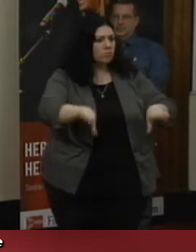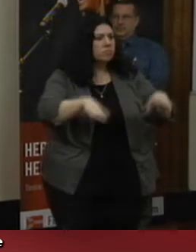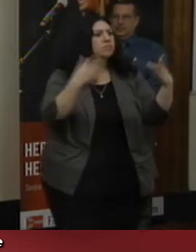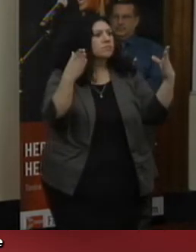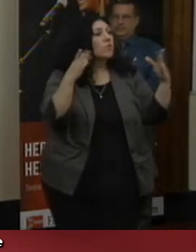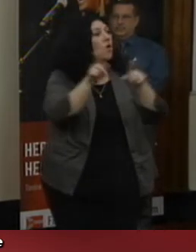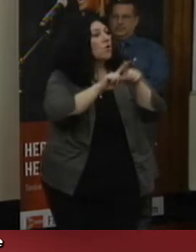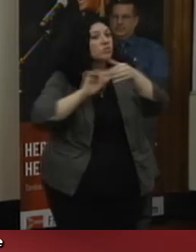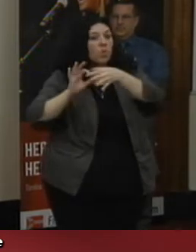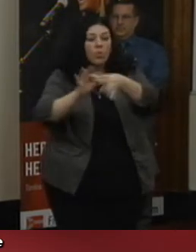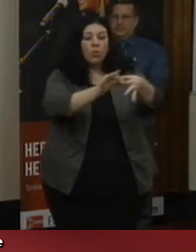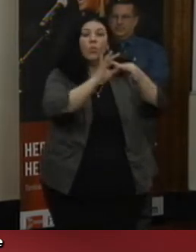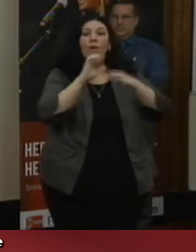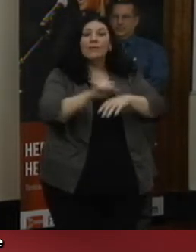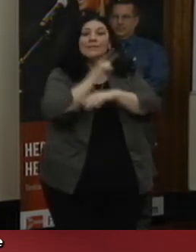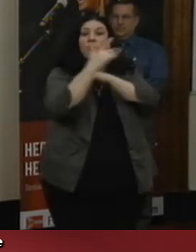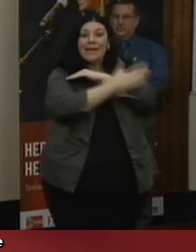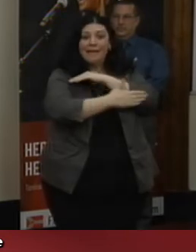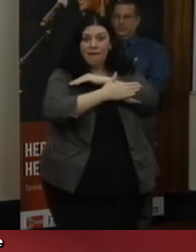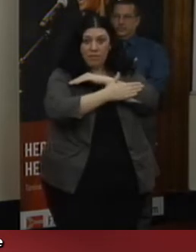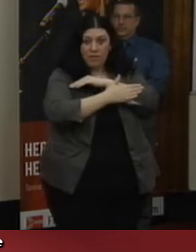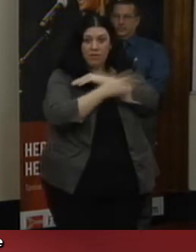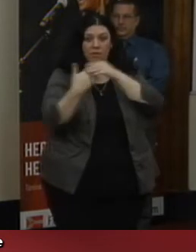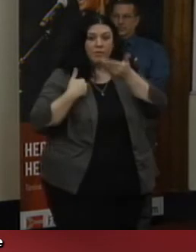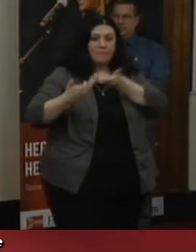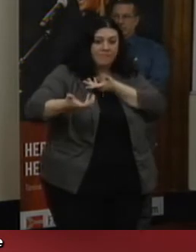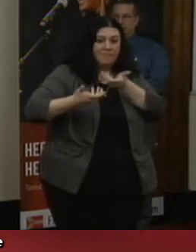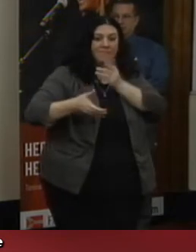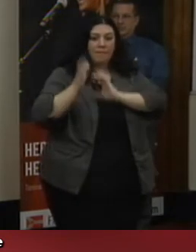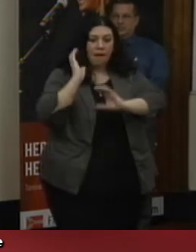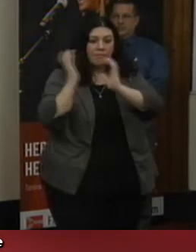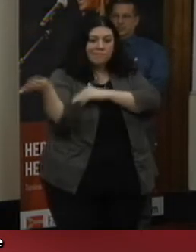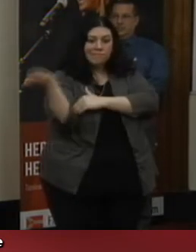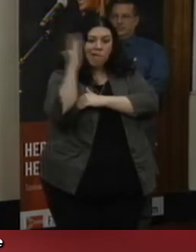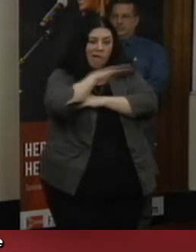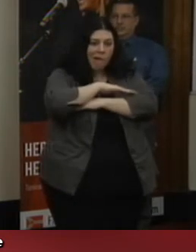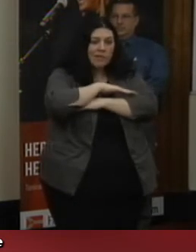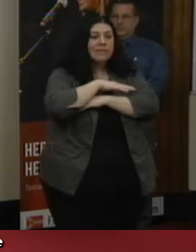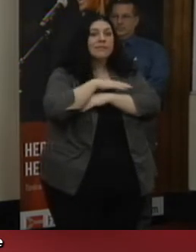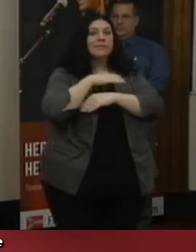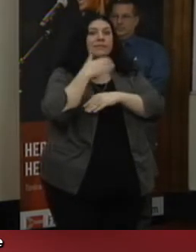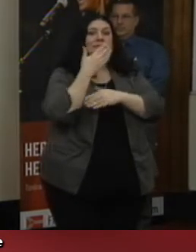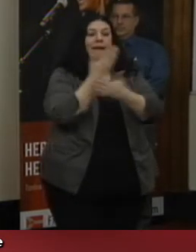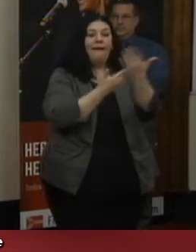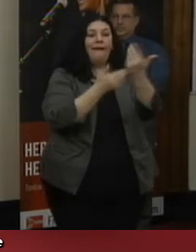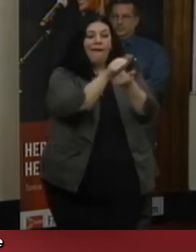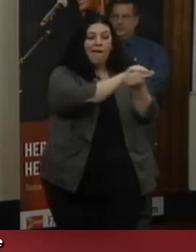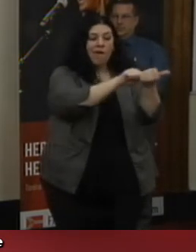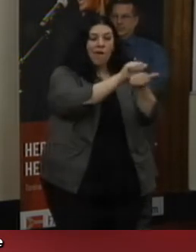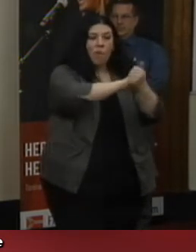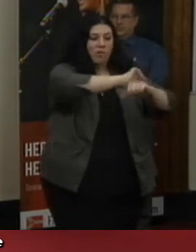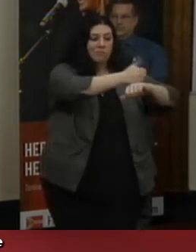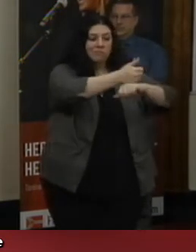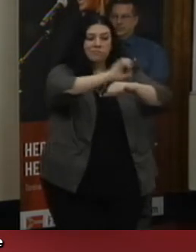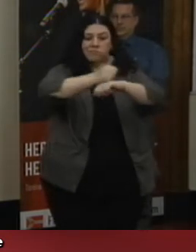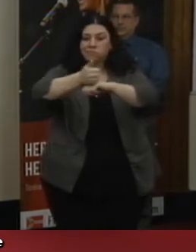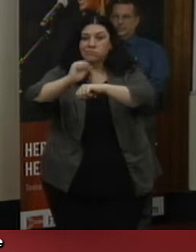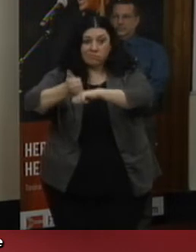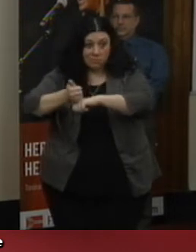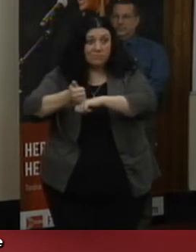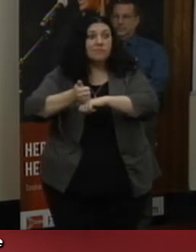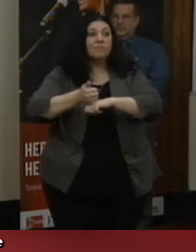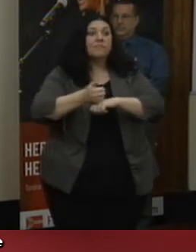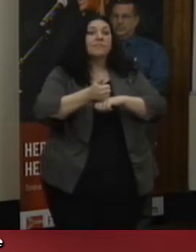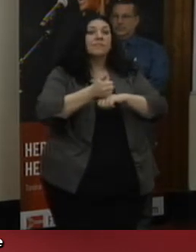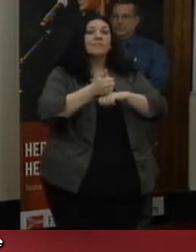are coordinating with St. Louis County. We've been in conversations all day today. We have hand washing stations around town. We have several